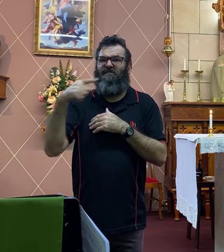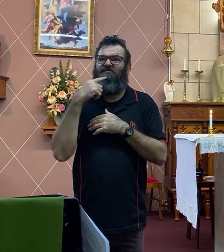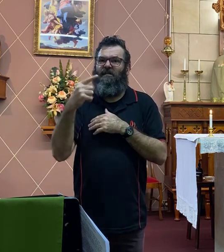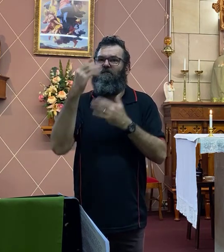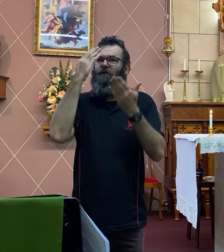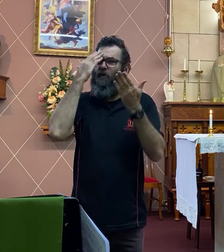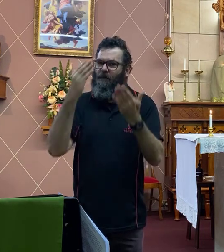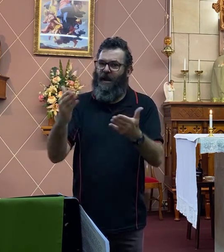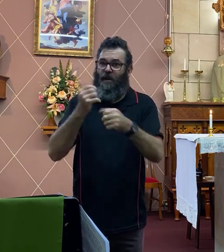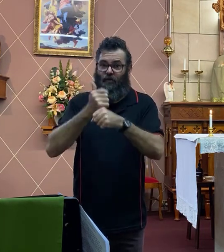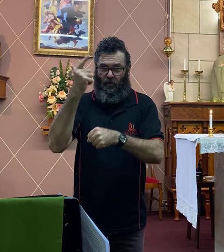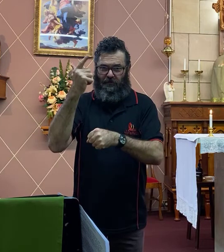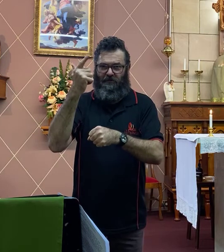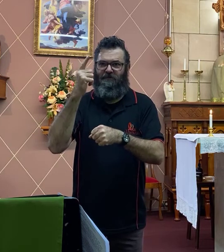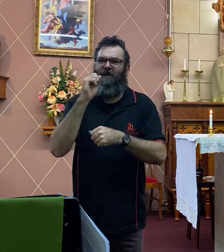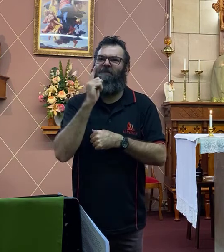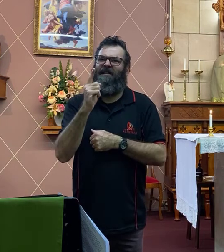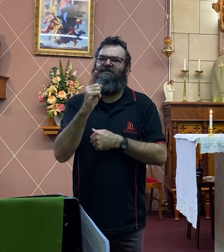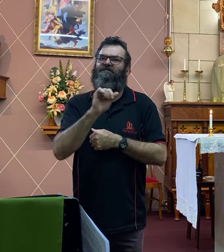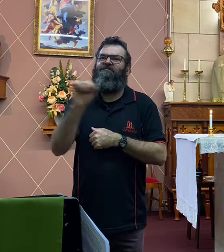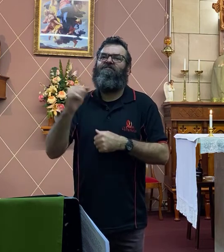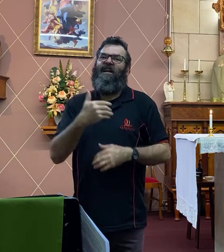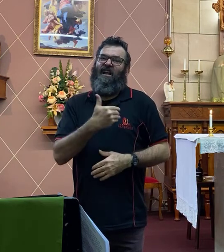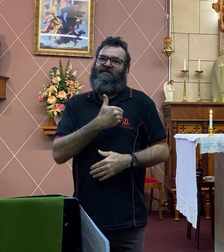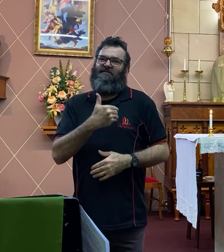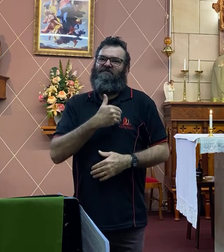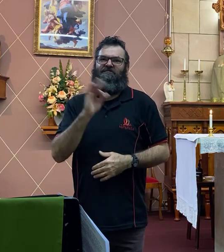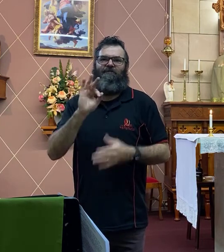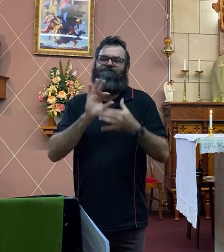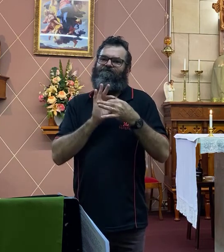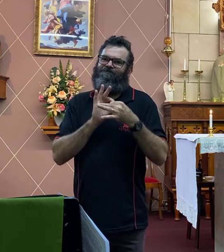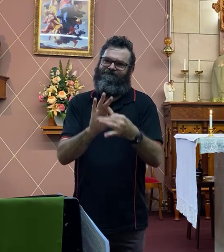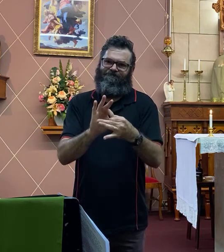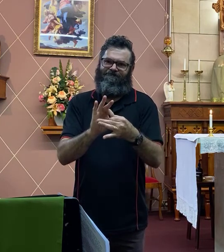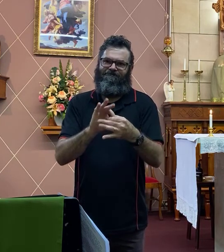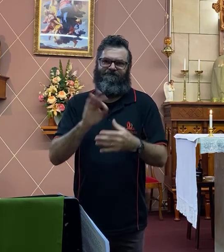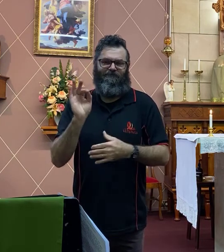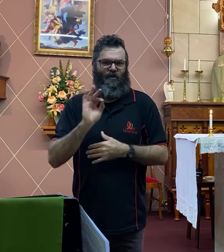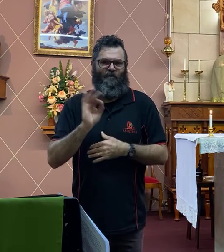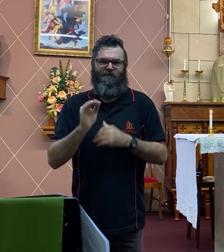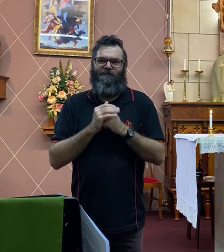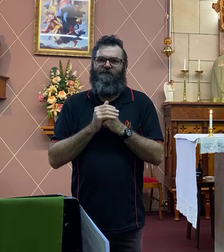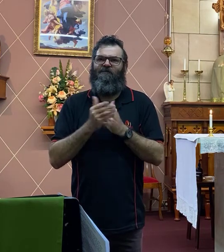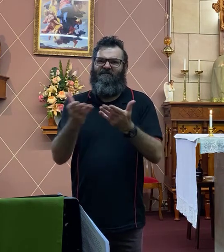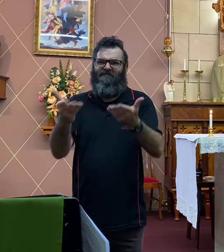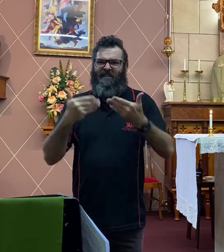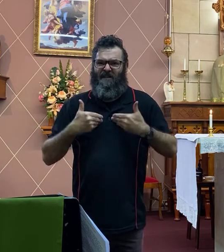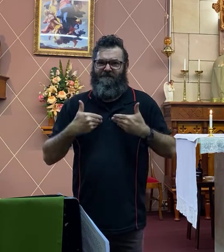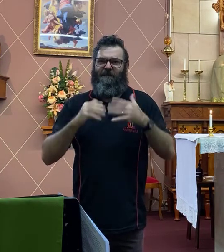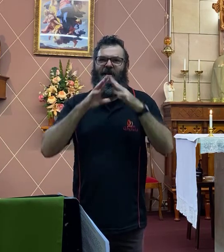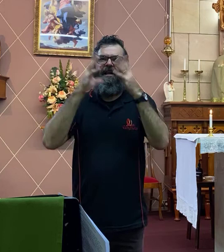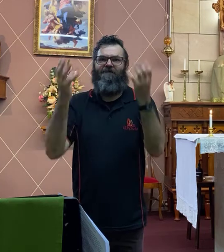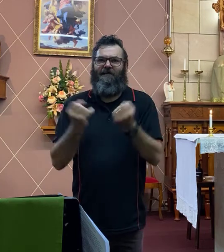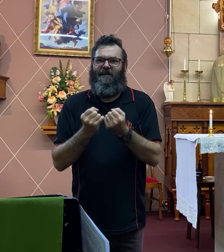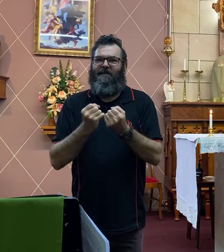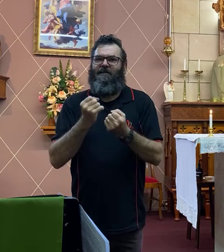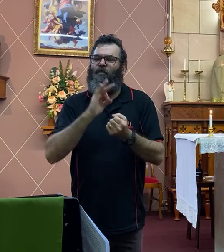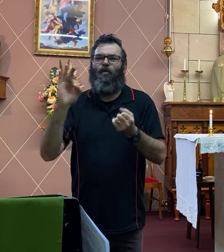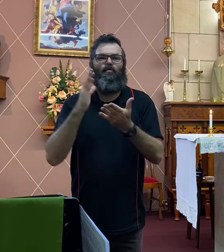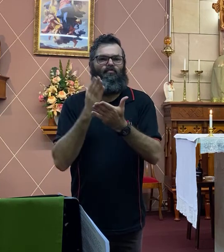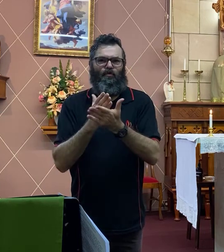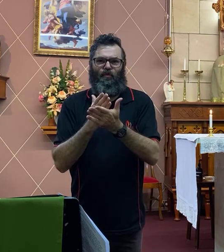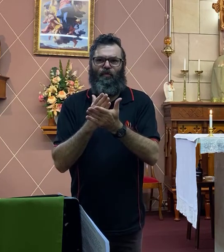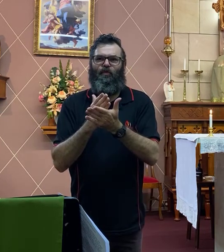hearts are really far away from the worship they give to me is false. They teach others using their